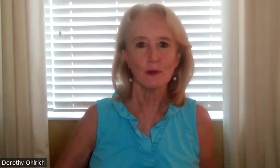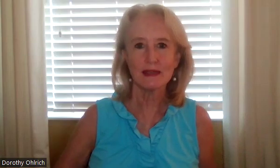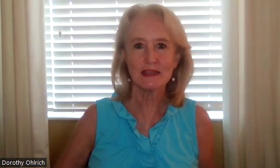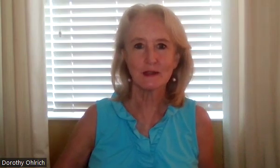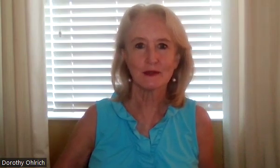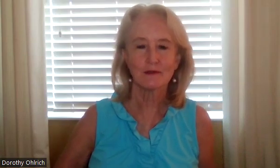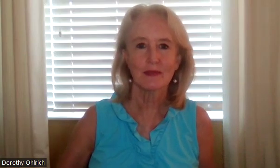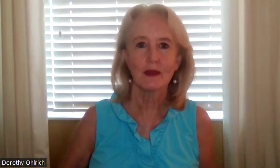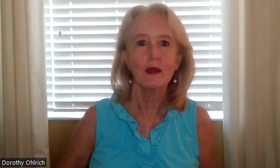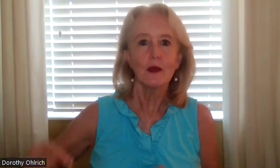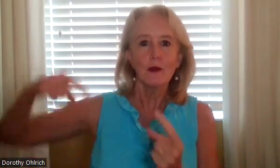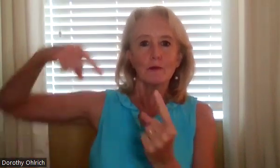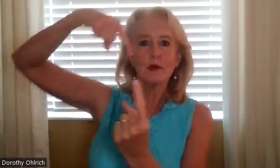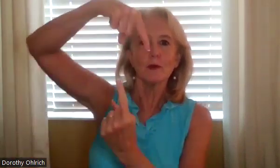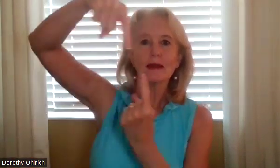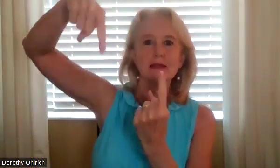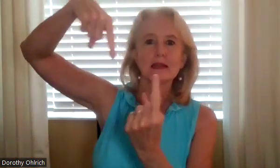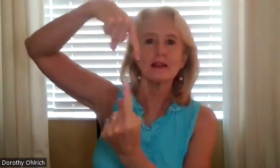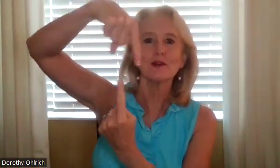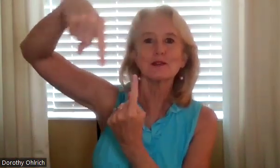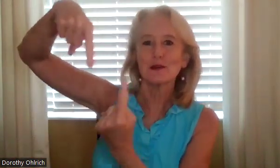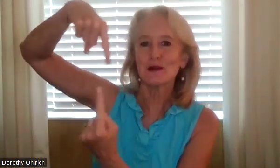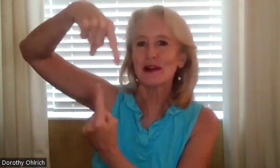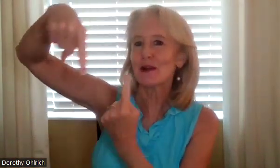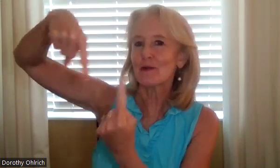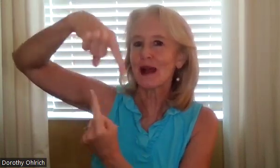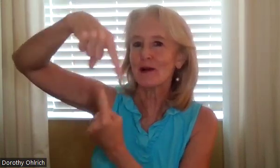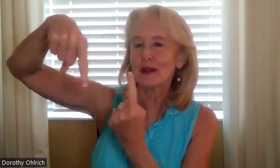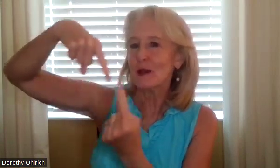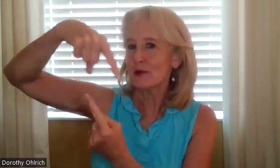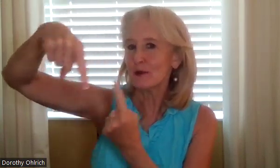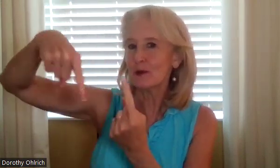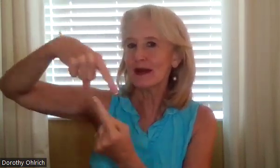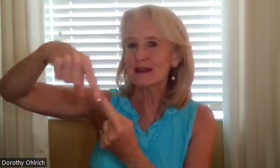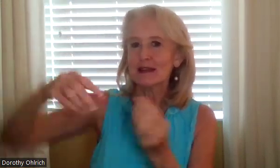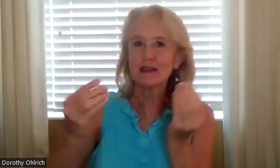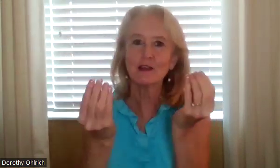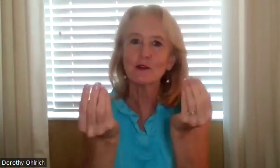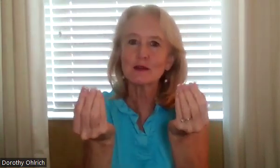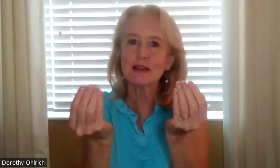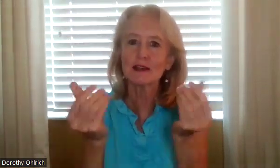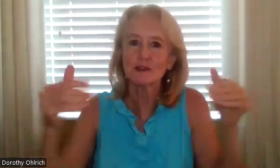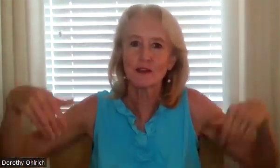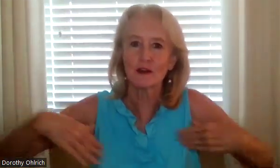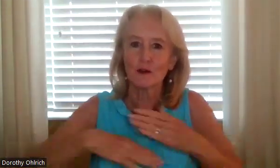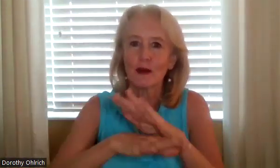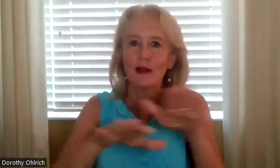Pooh and Tigger. Pooh and Tigger turn around. Pooh and Tigger touch the